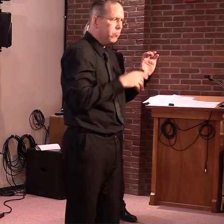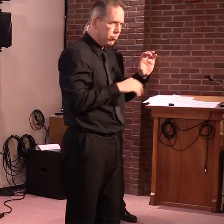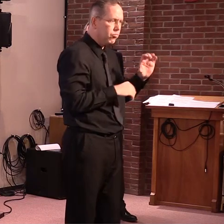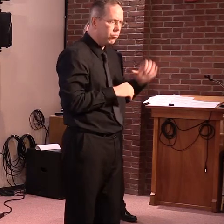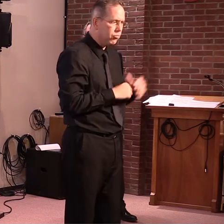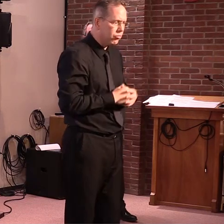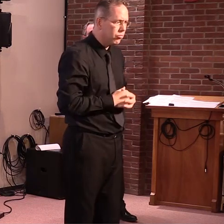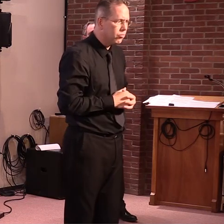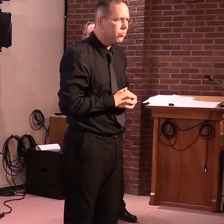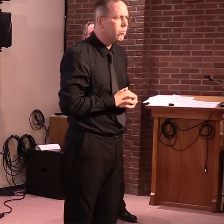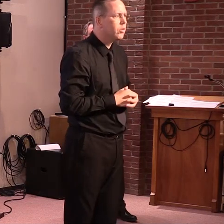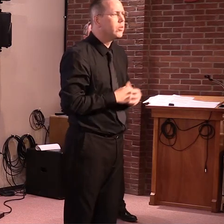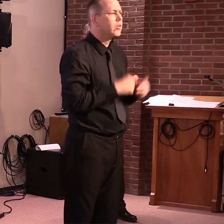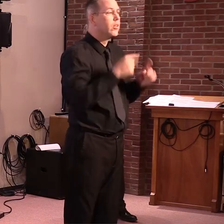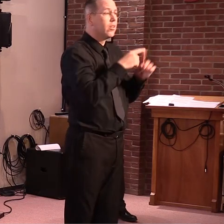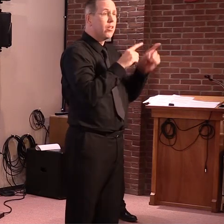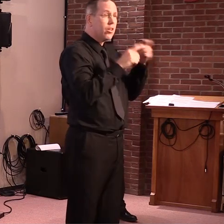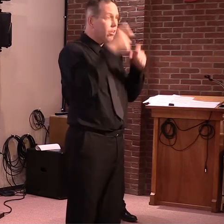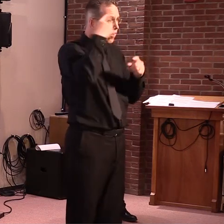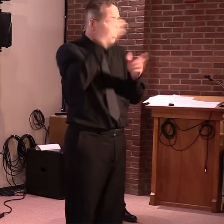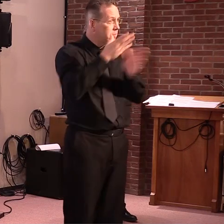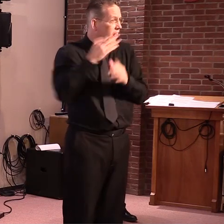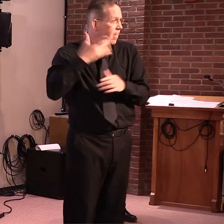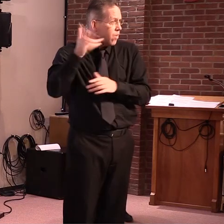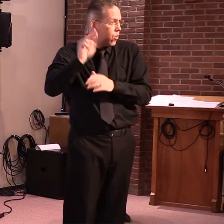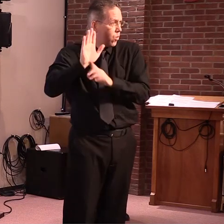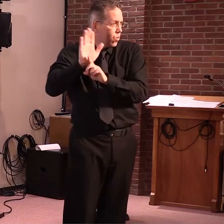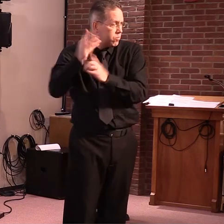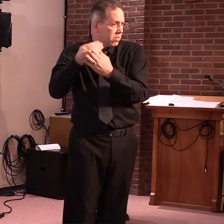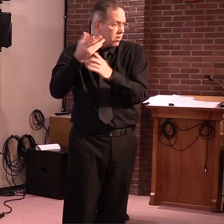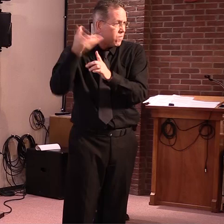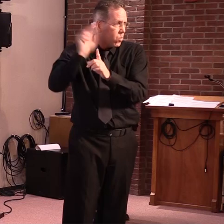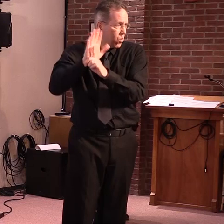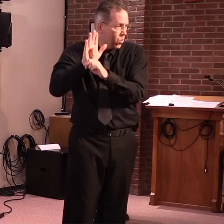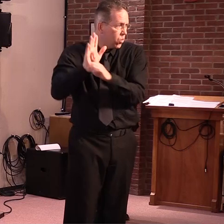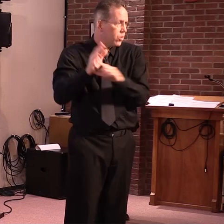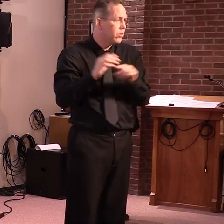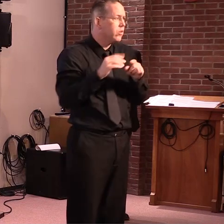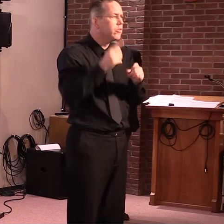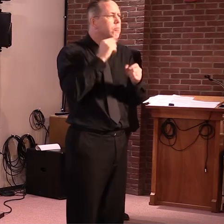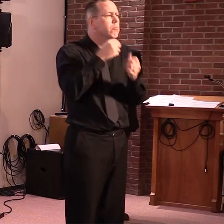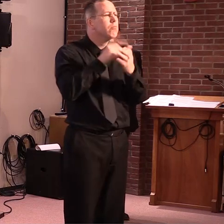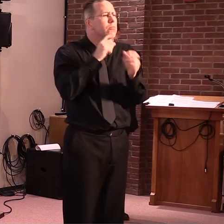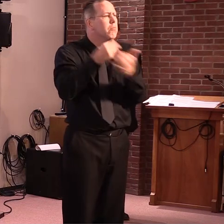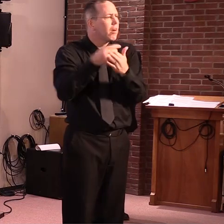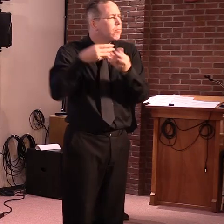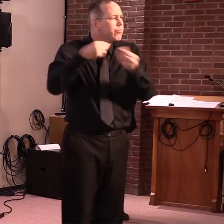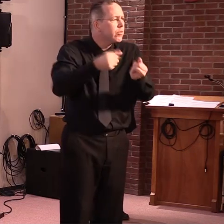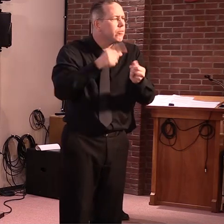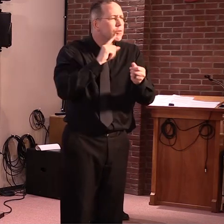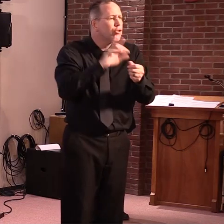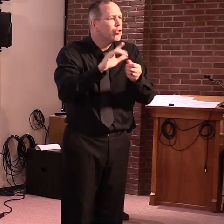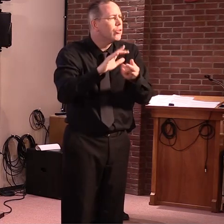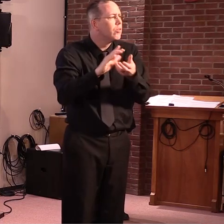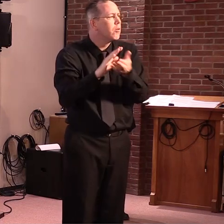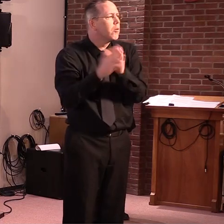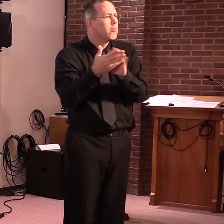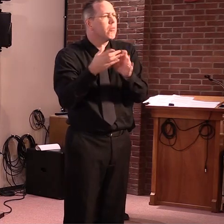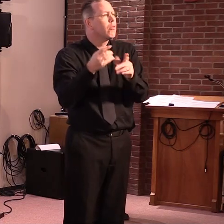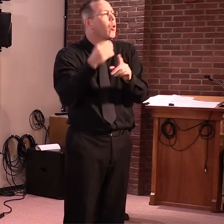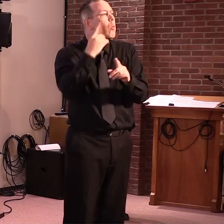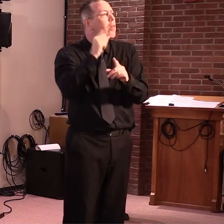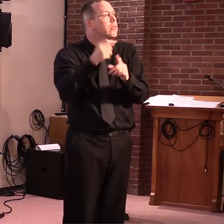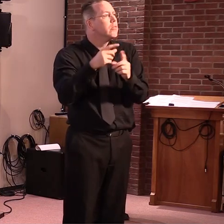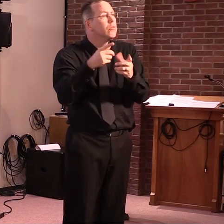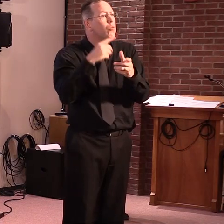sure people don't become homeless, with making sure on that aspect of it, and secondly,